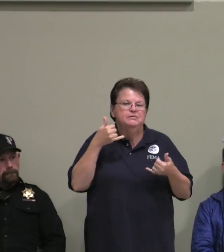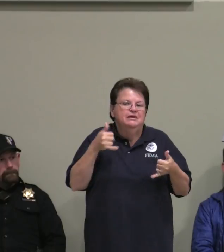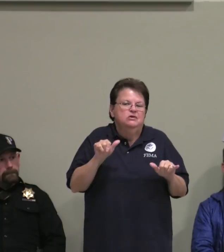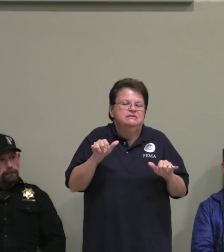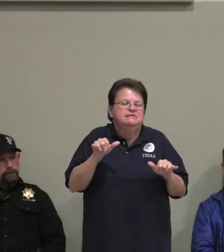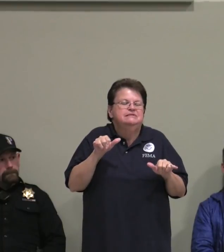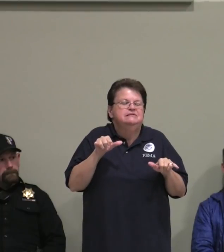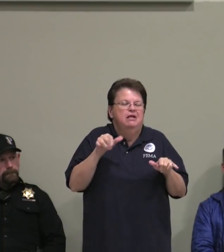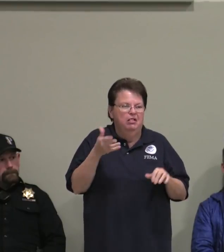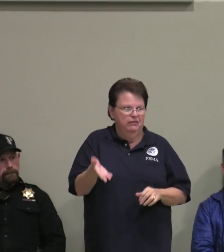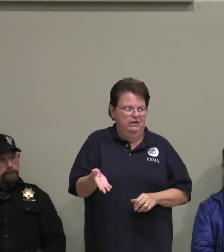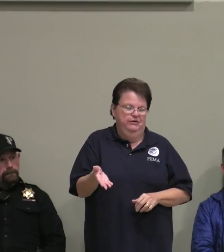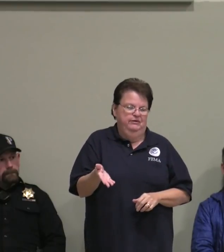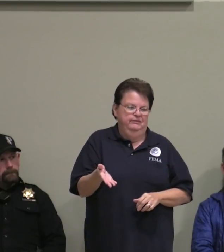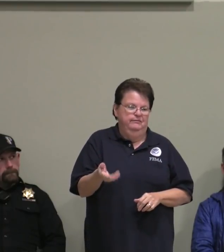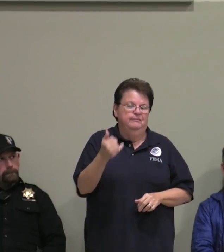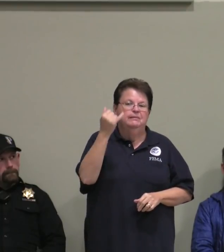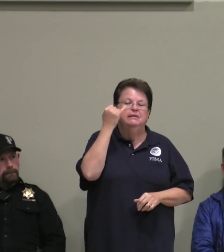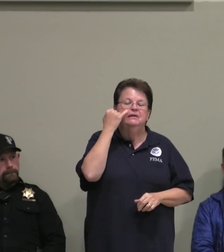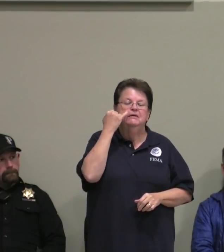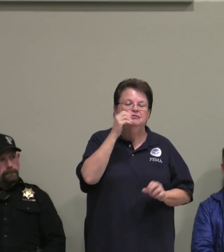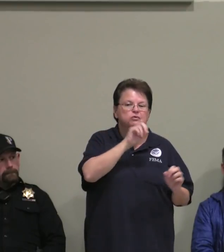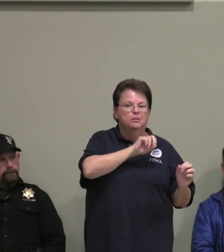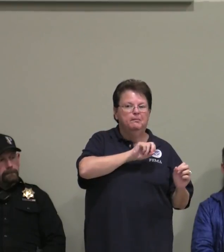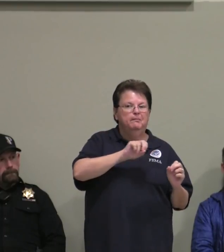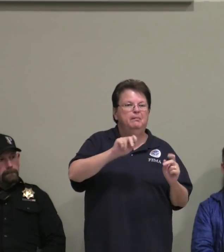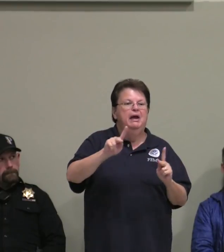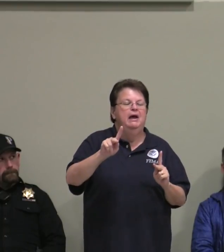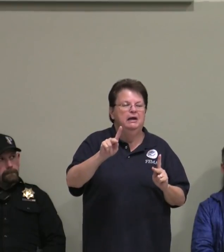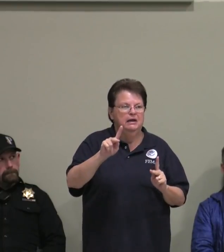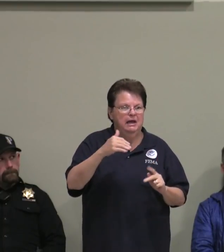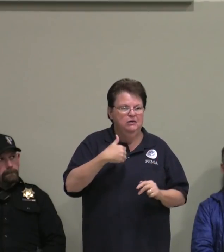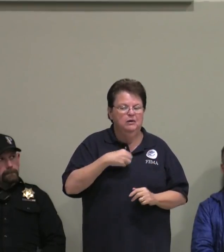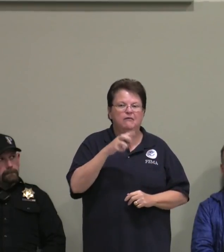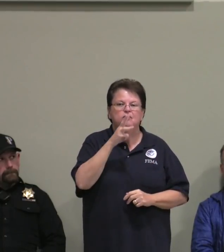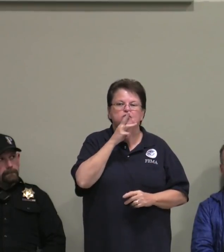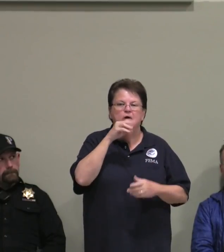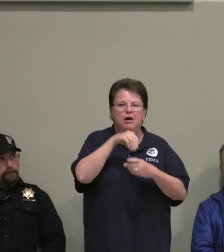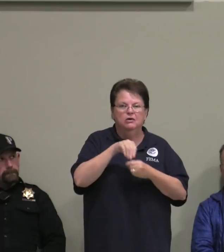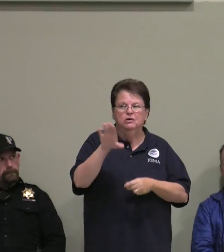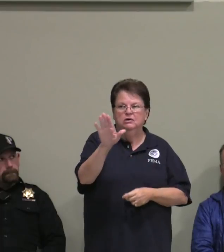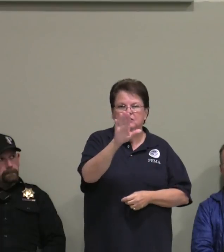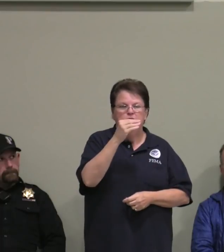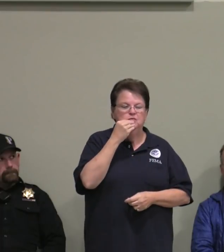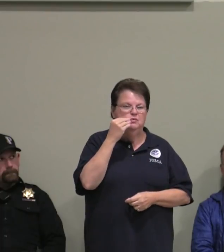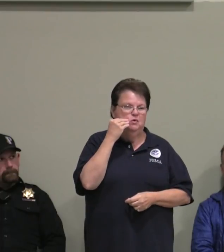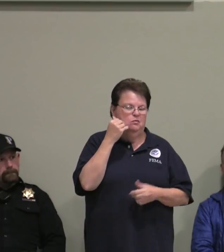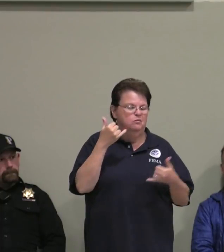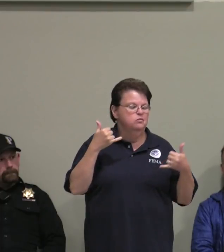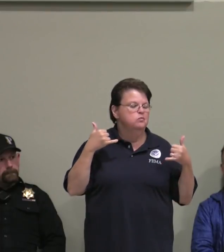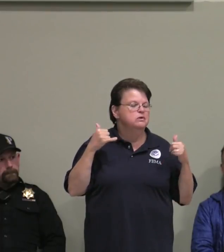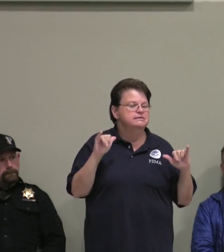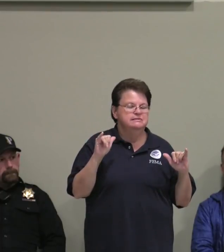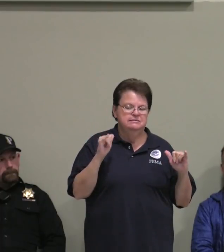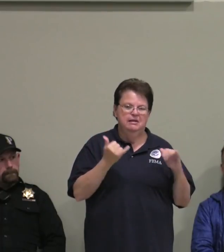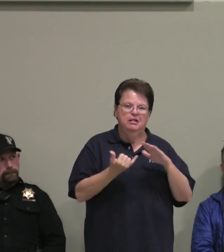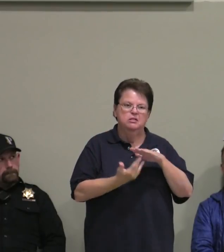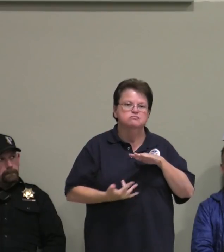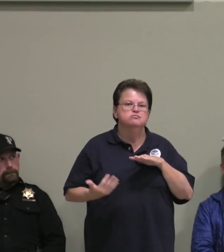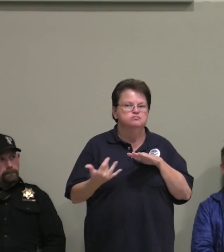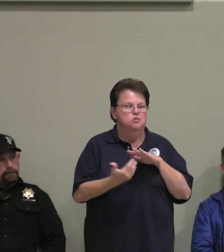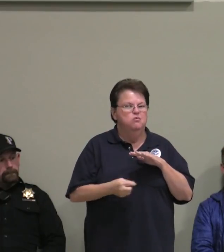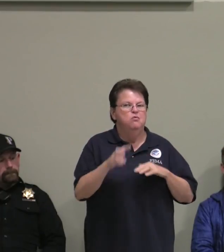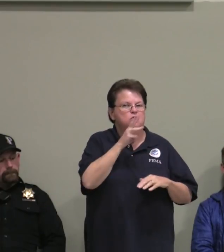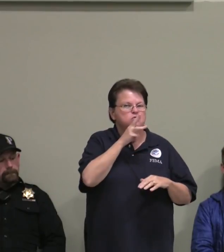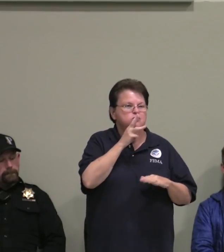to reinforce that if you do go back and you do have water in your home, we are still on a boil water notice